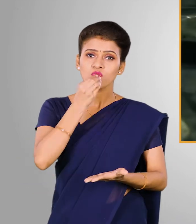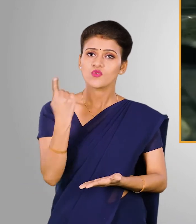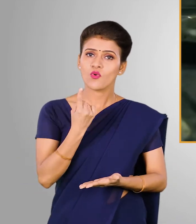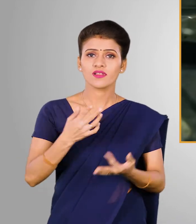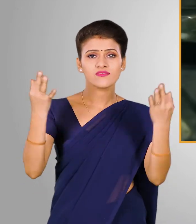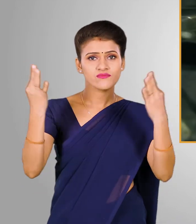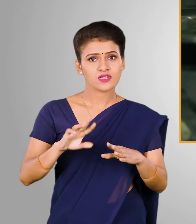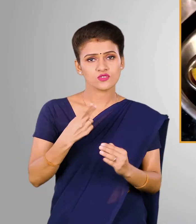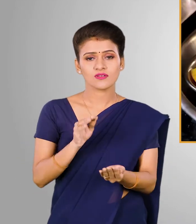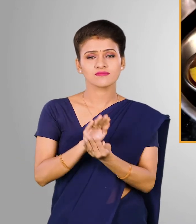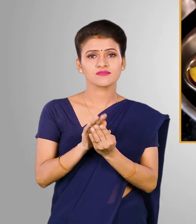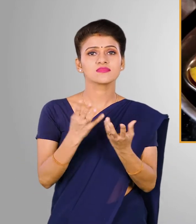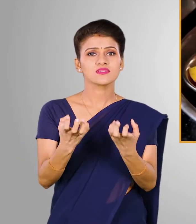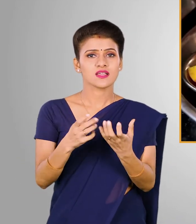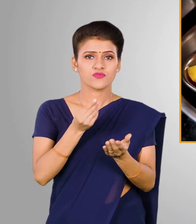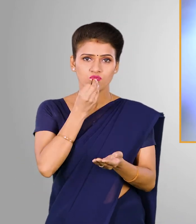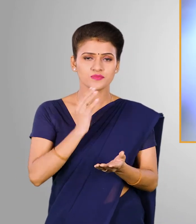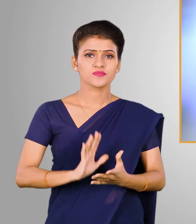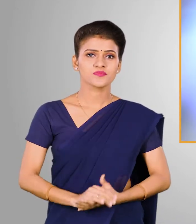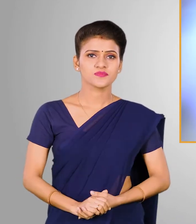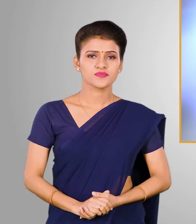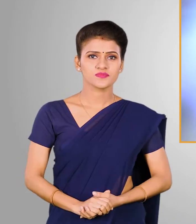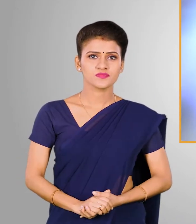Eat freshly cooked or dry food.